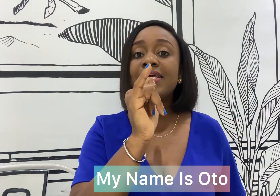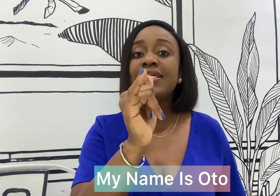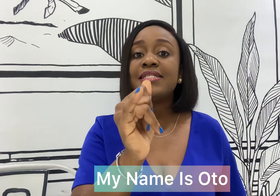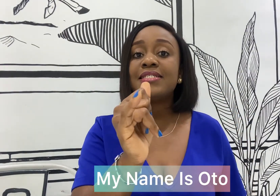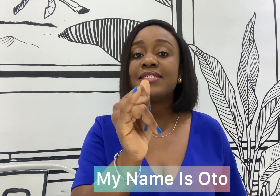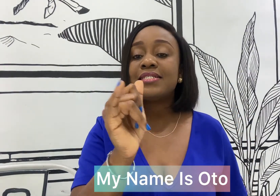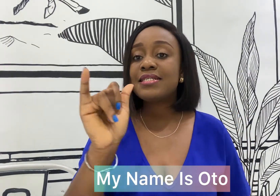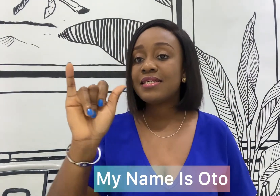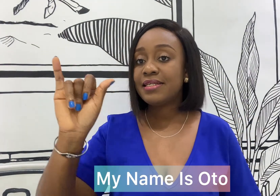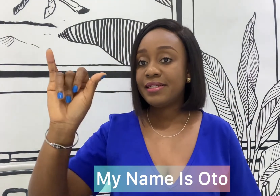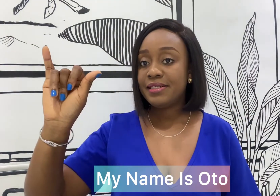is